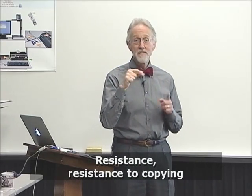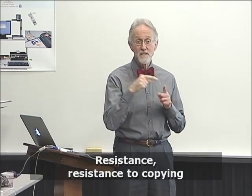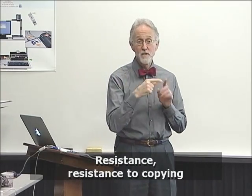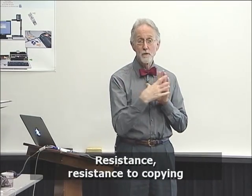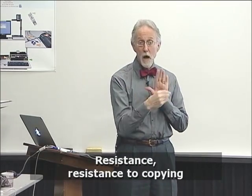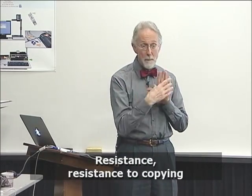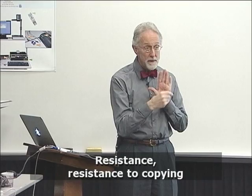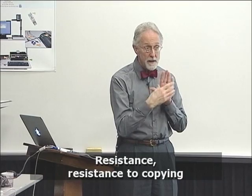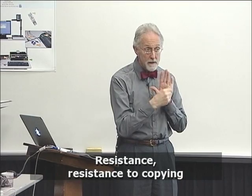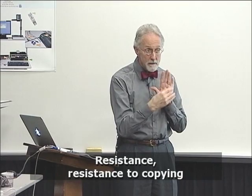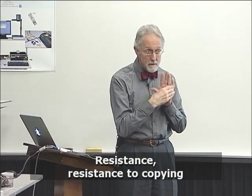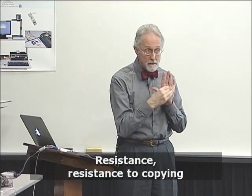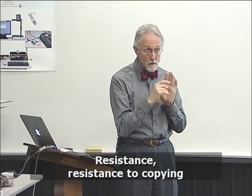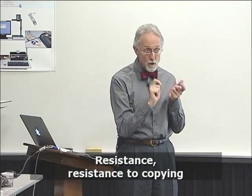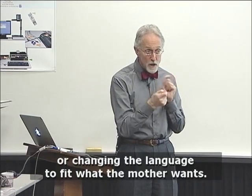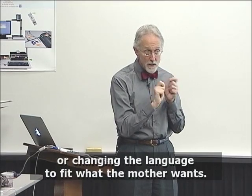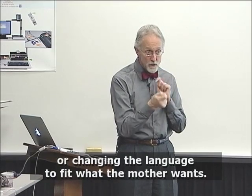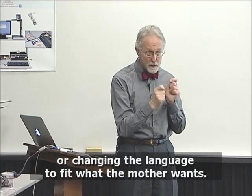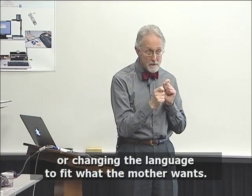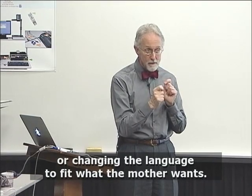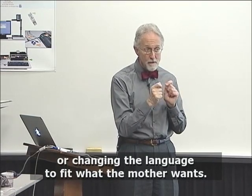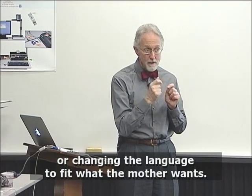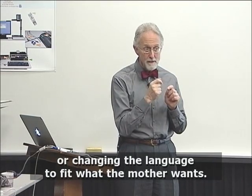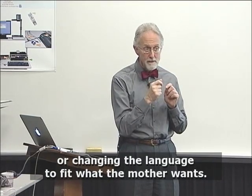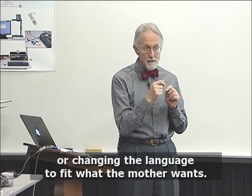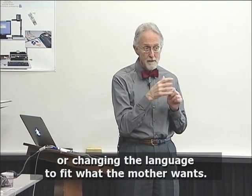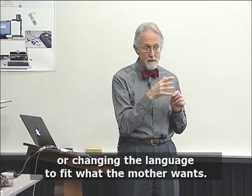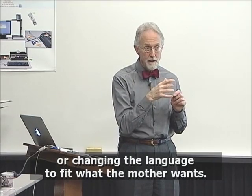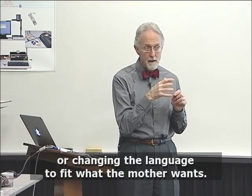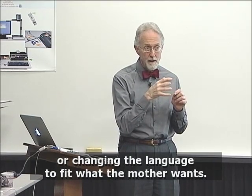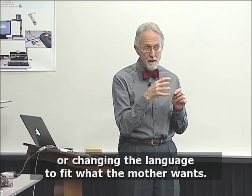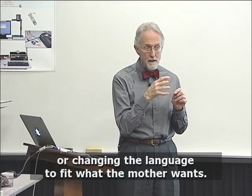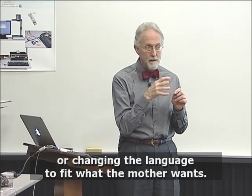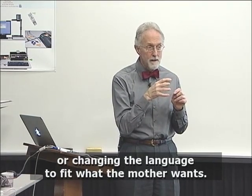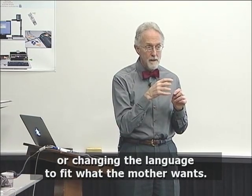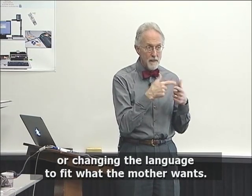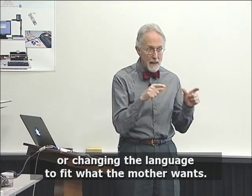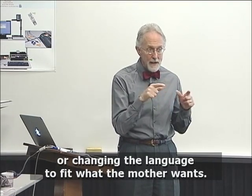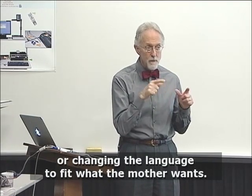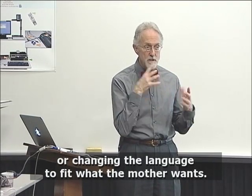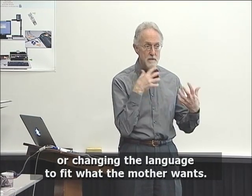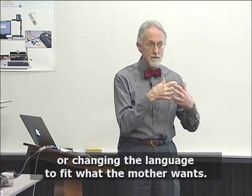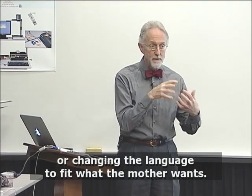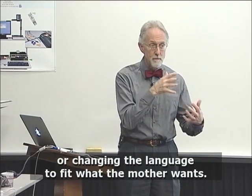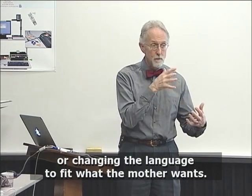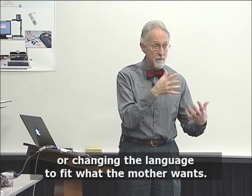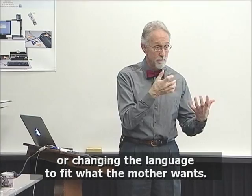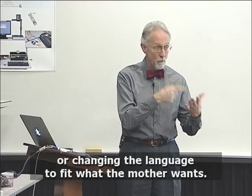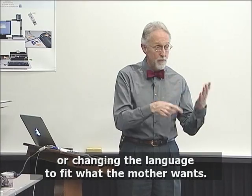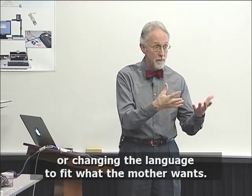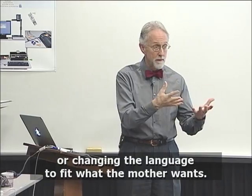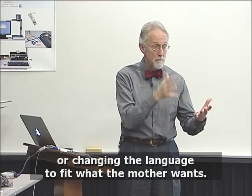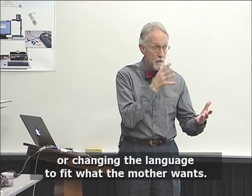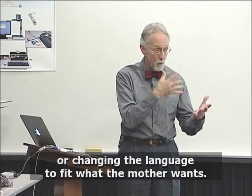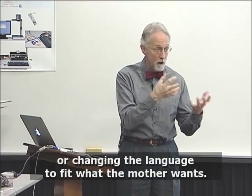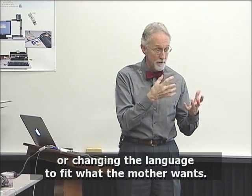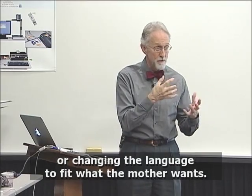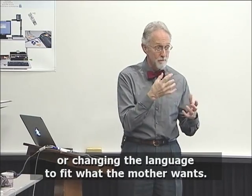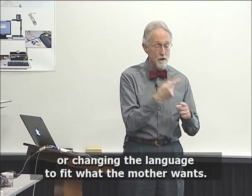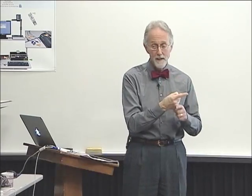Resistance to copying or changing the language to fit what the mother wants. Right,